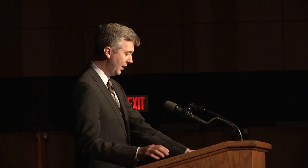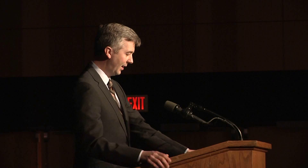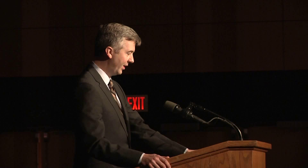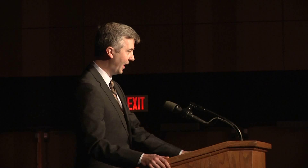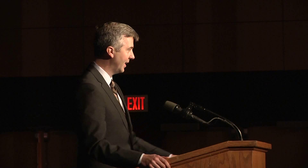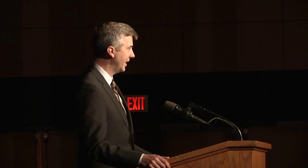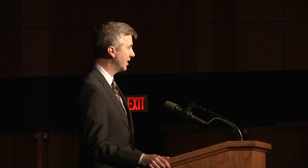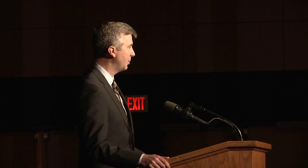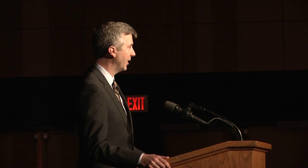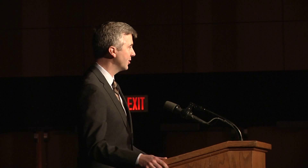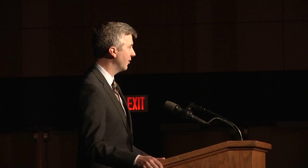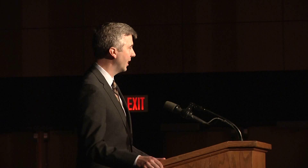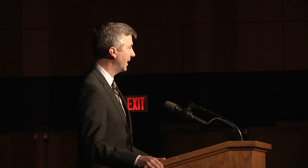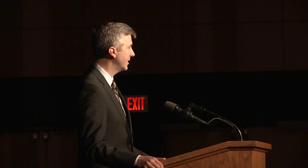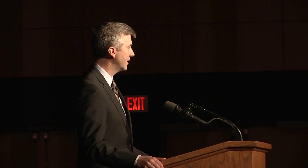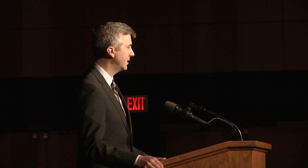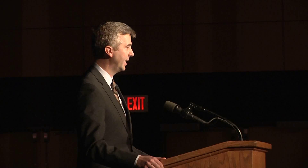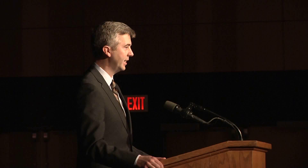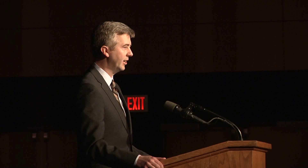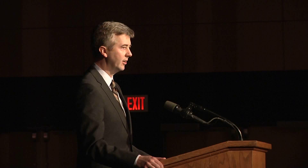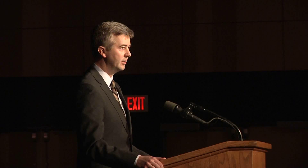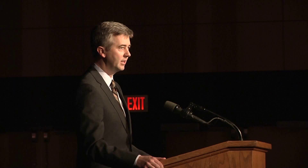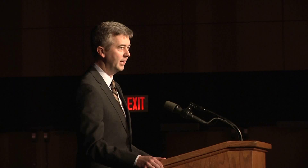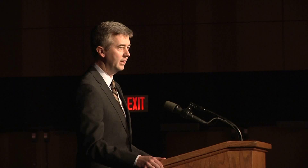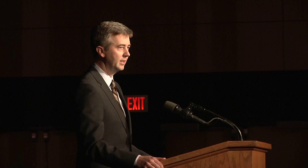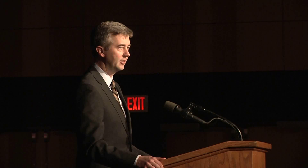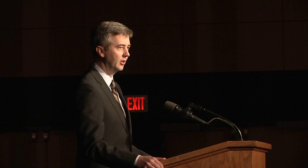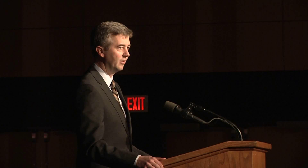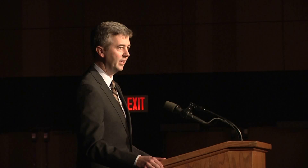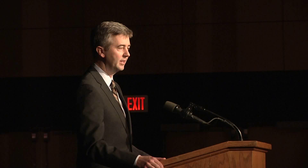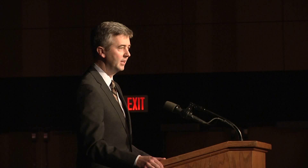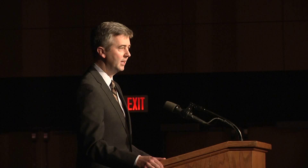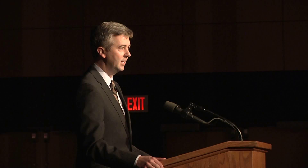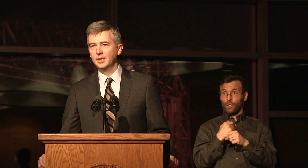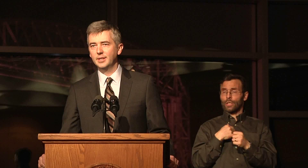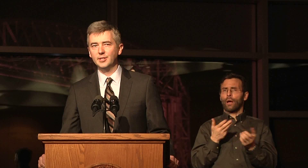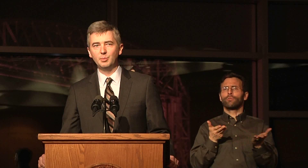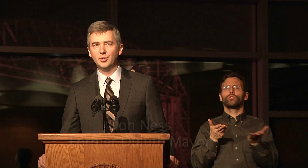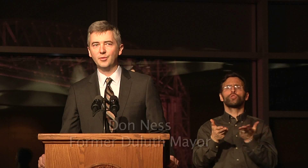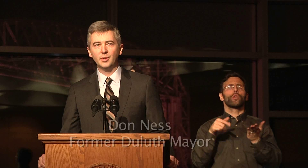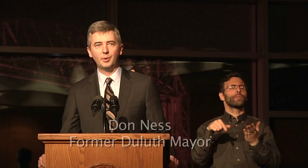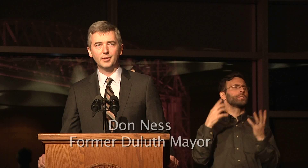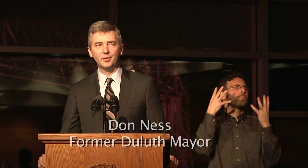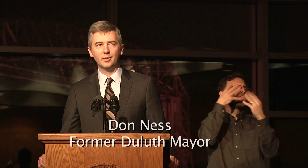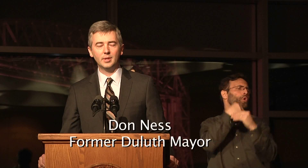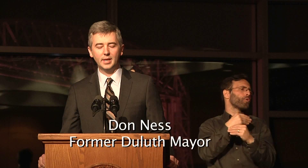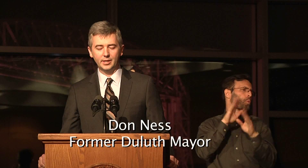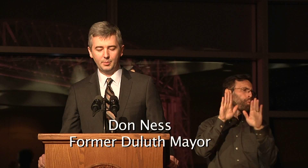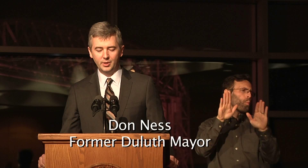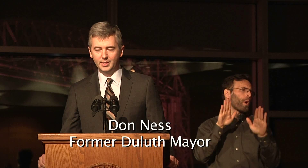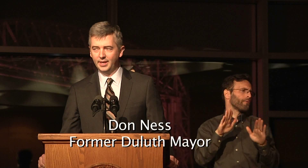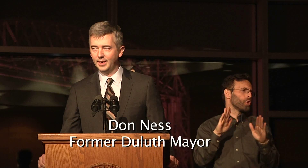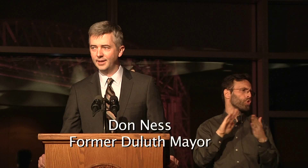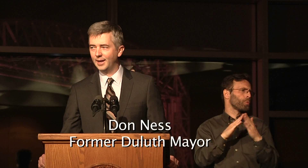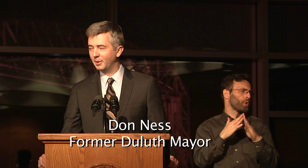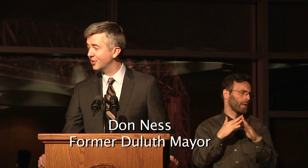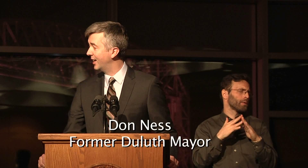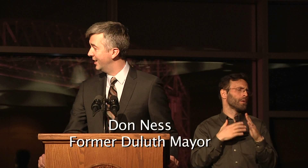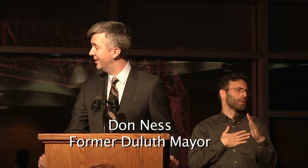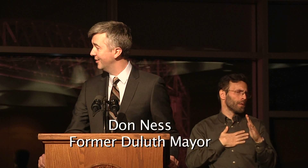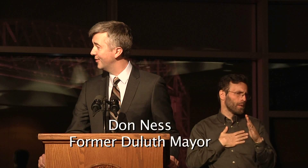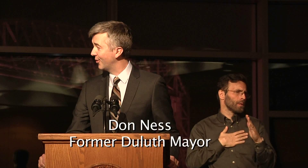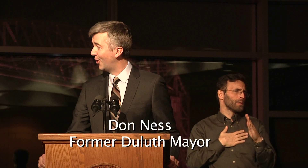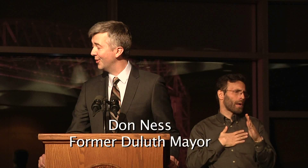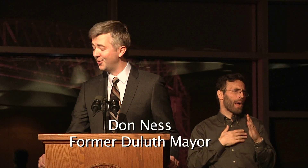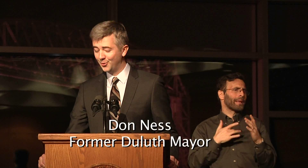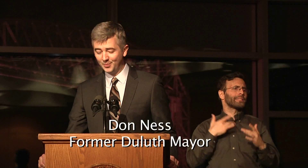And having had the experience over the last 16 years to serve this beautiful and wonderful community, I'm